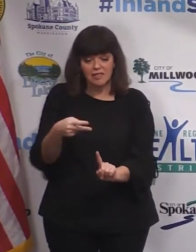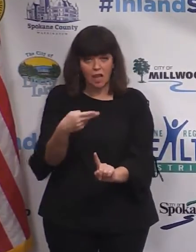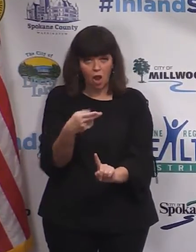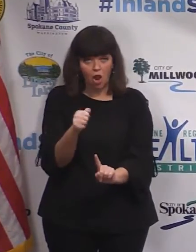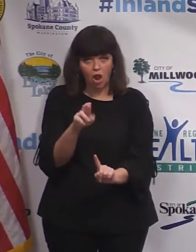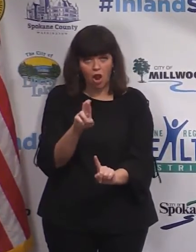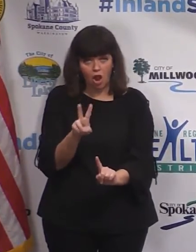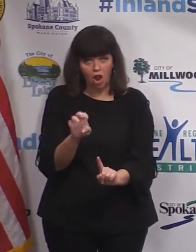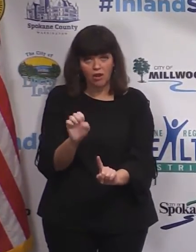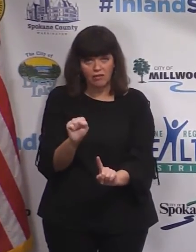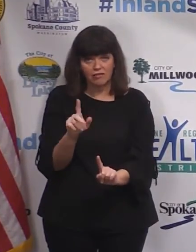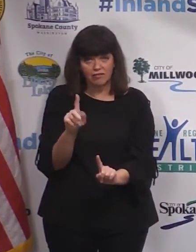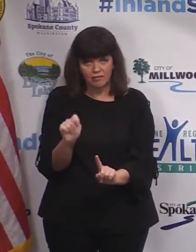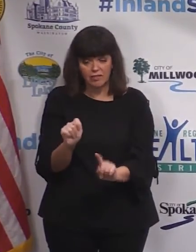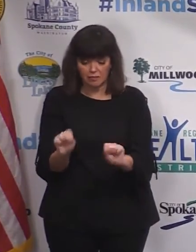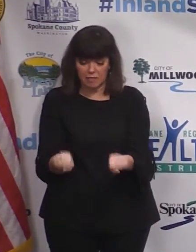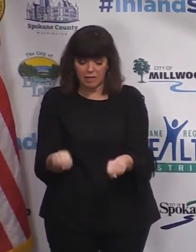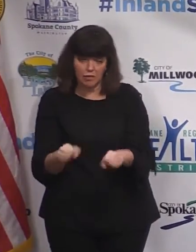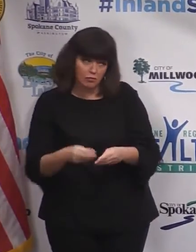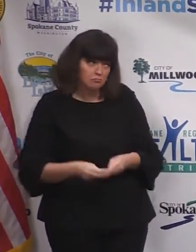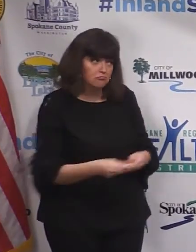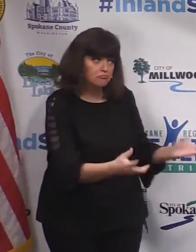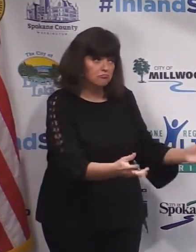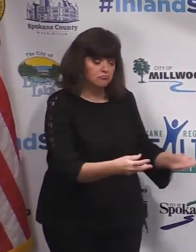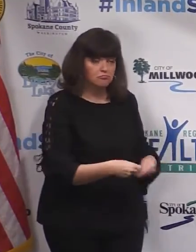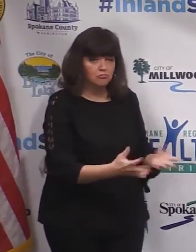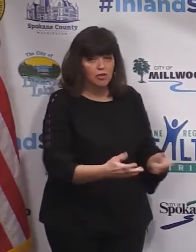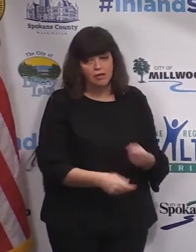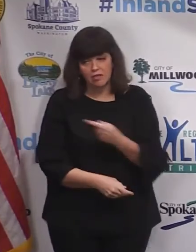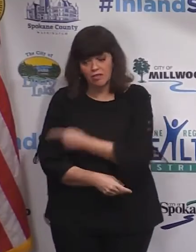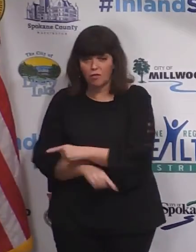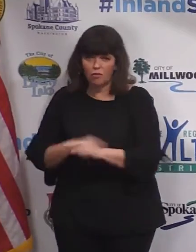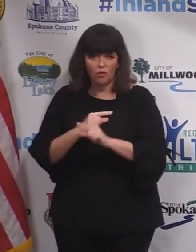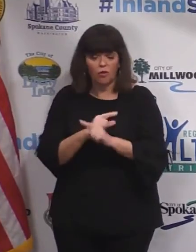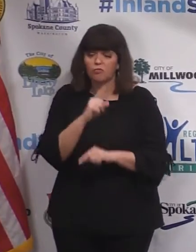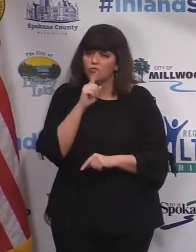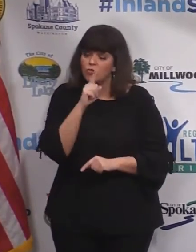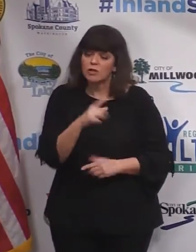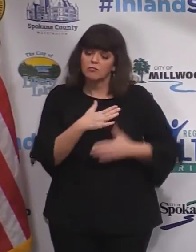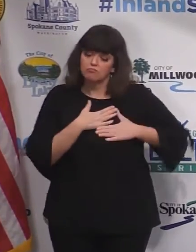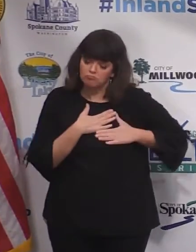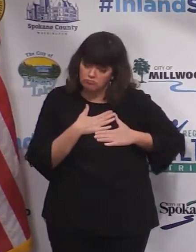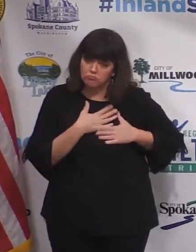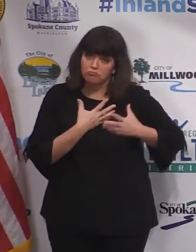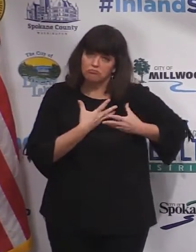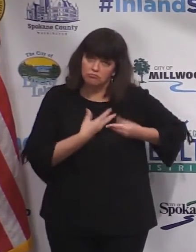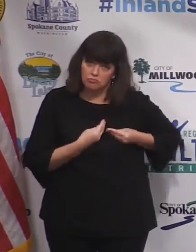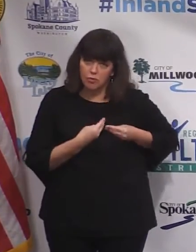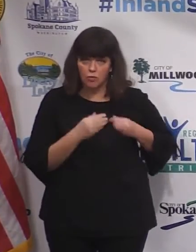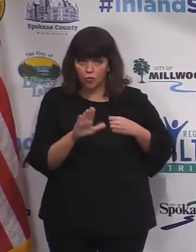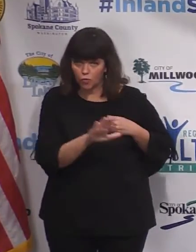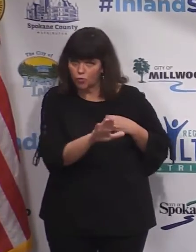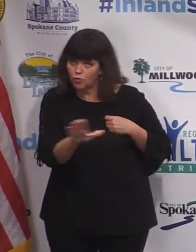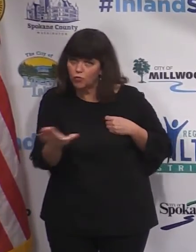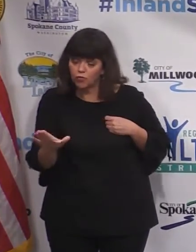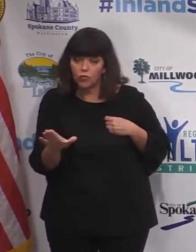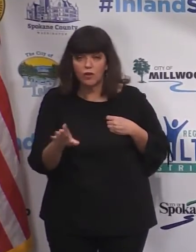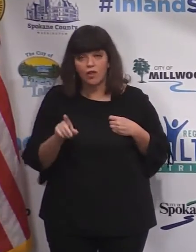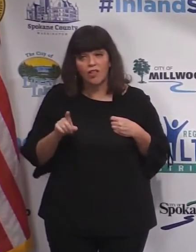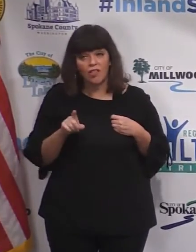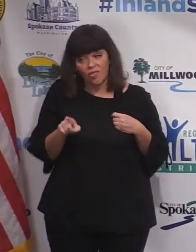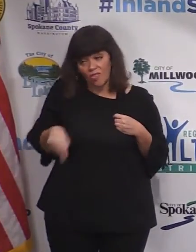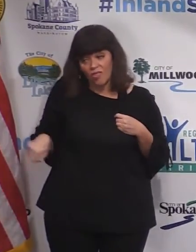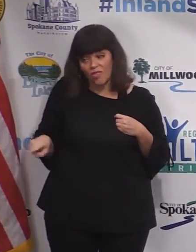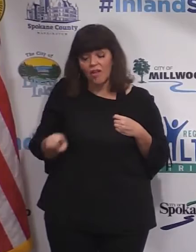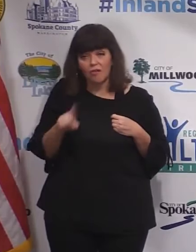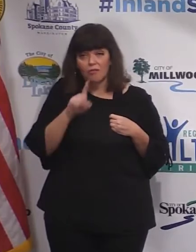are Washington residents who are invested in our communities and care deeply for the people they serve. They're your neighbors, coworkers, friends, and family